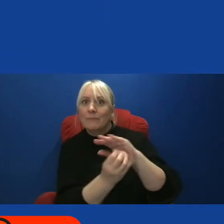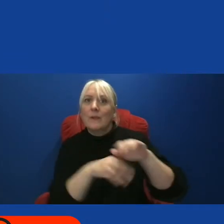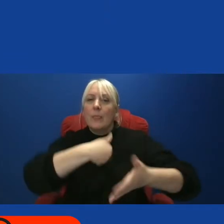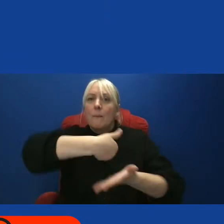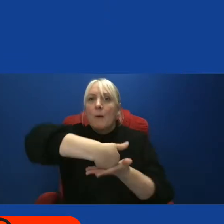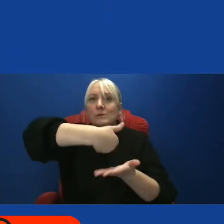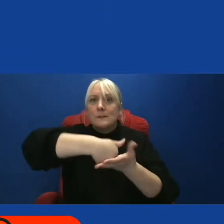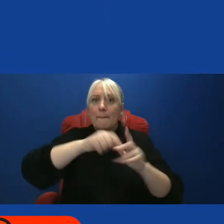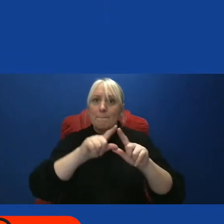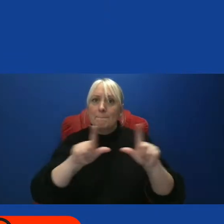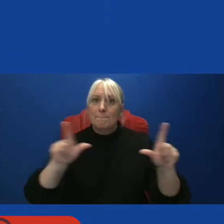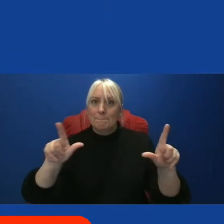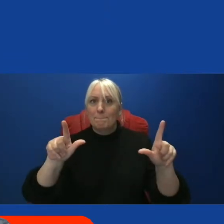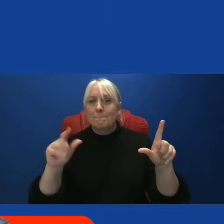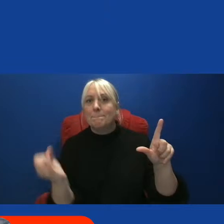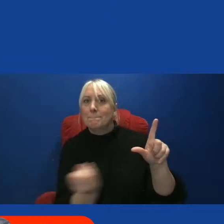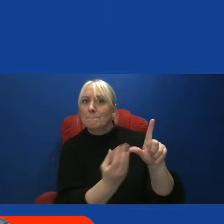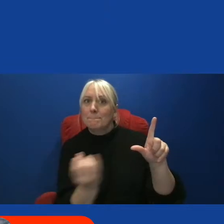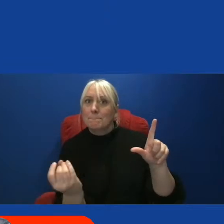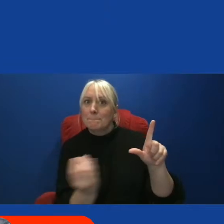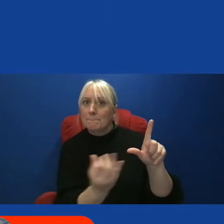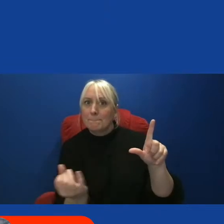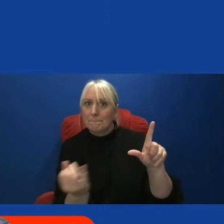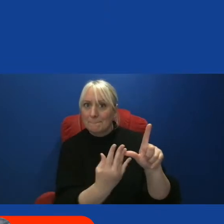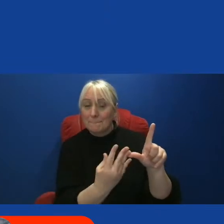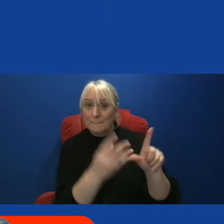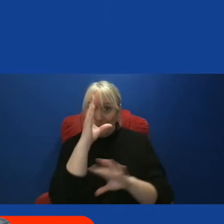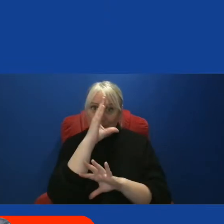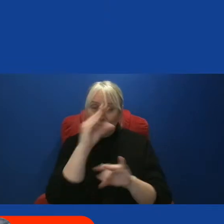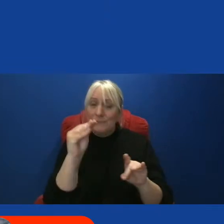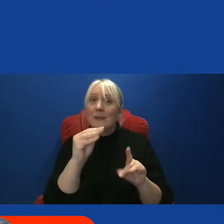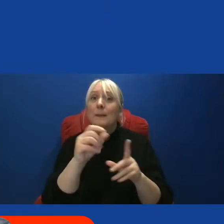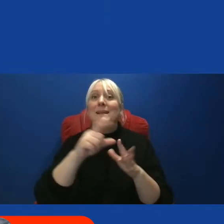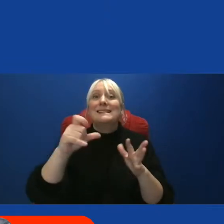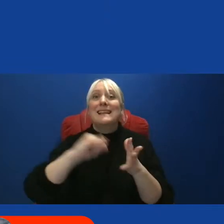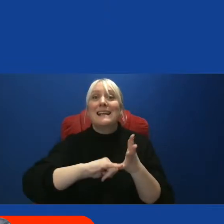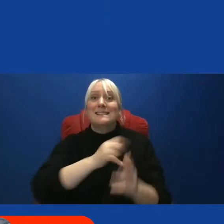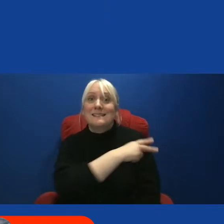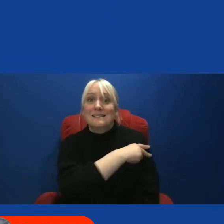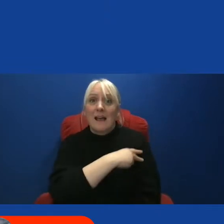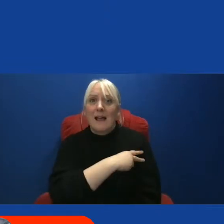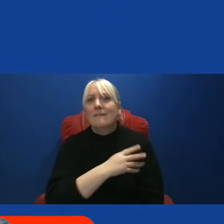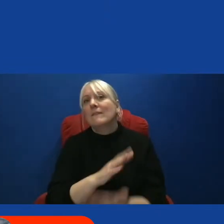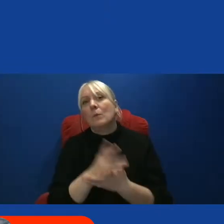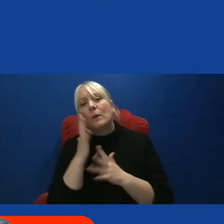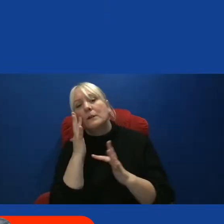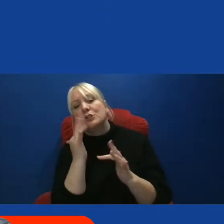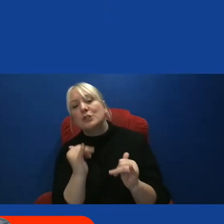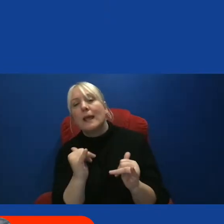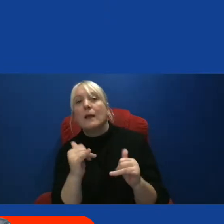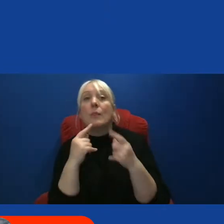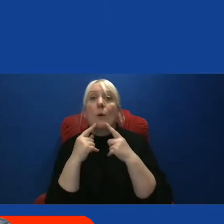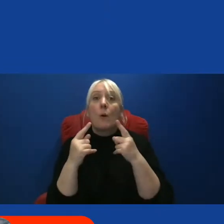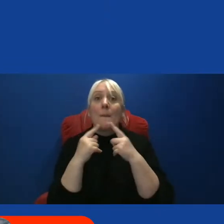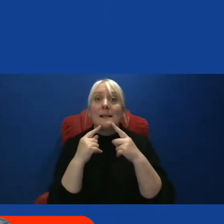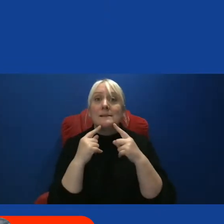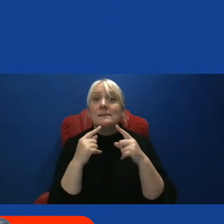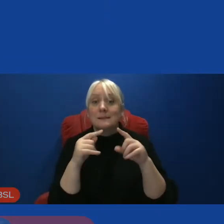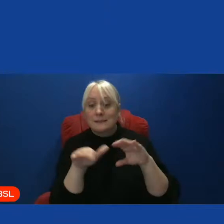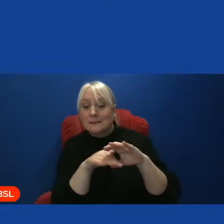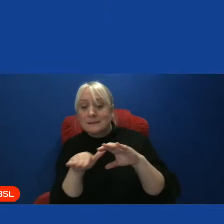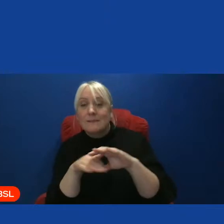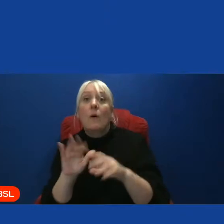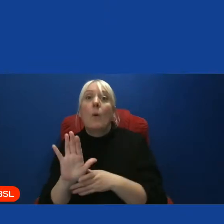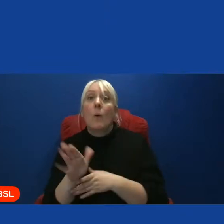events. Just to let comrades know that PCS staff will be monitoring the comments across our social media channels. And just